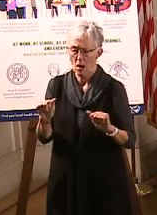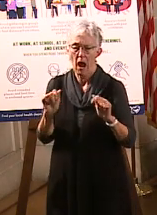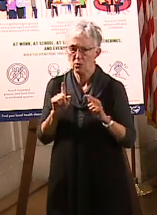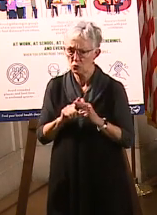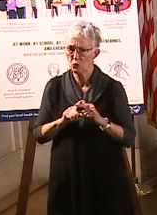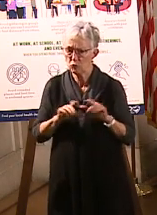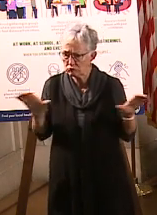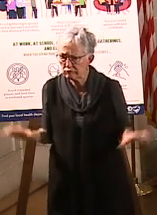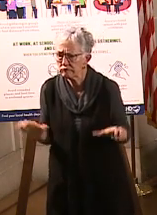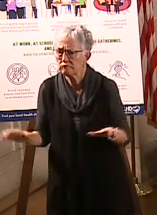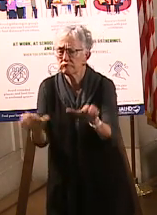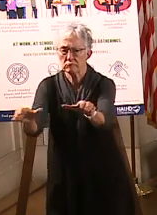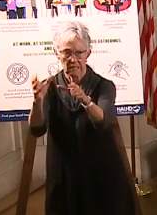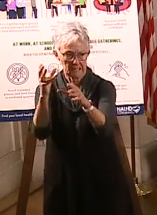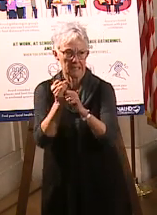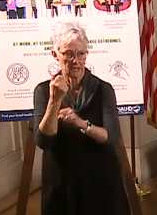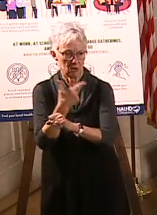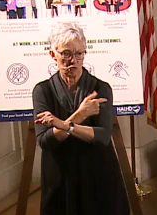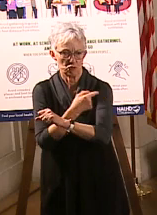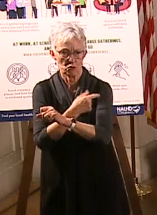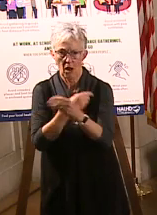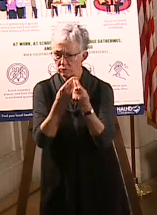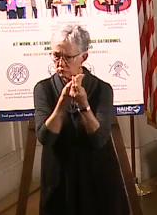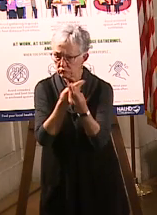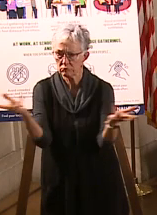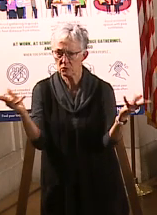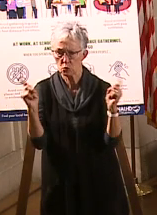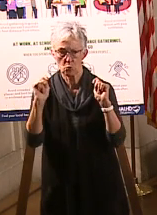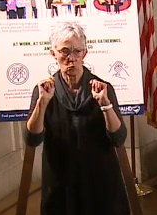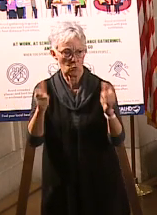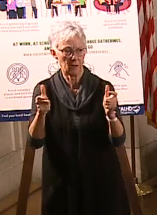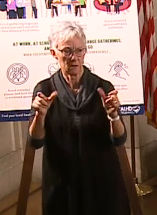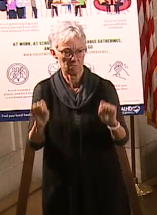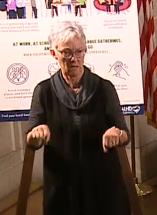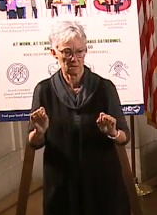All right. Questions from the room?